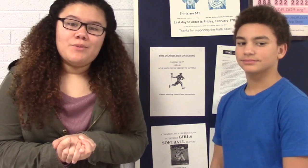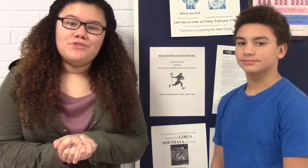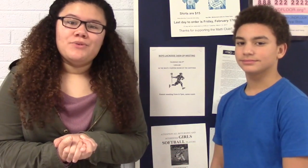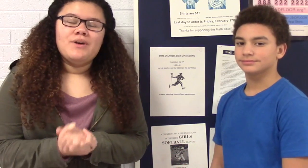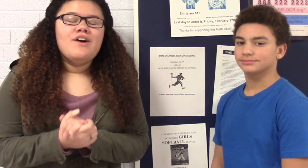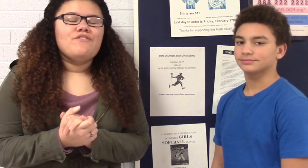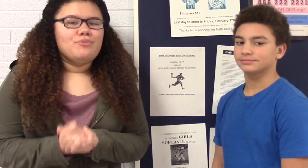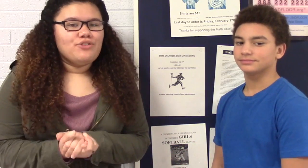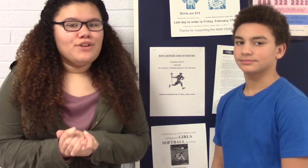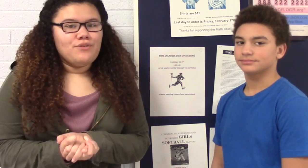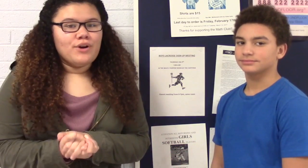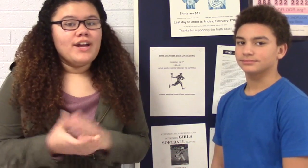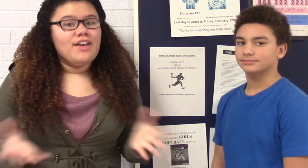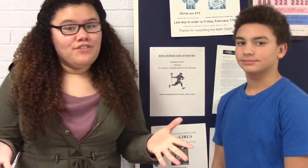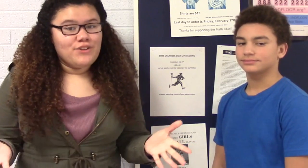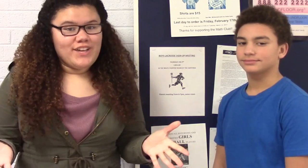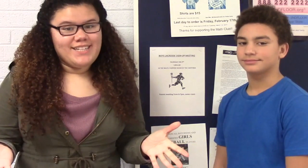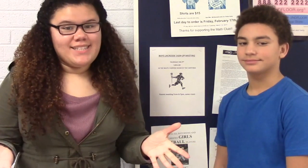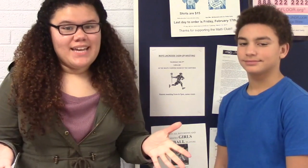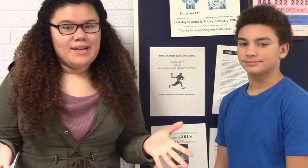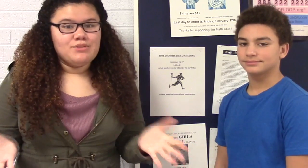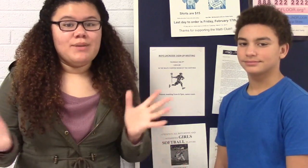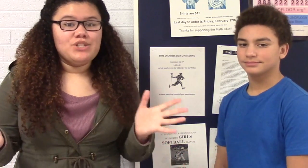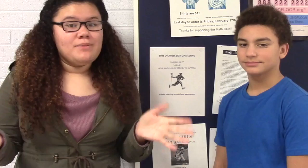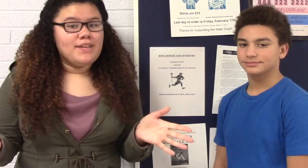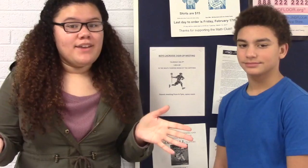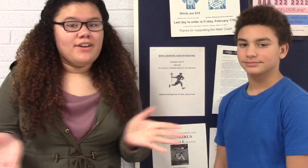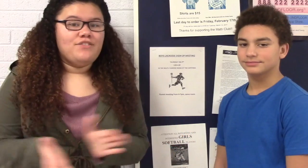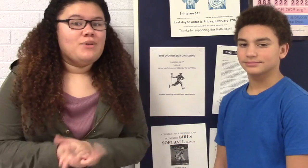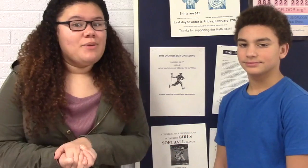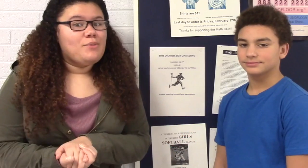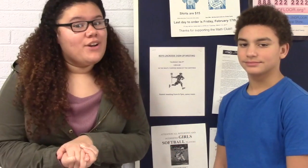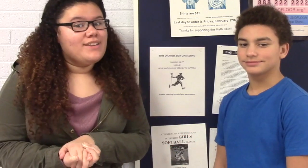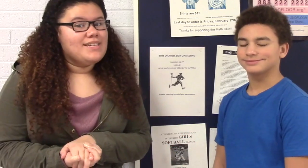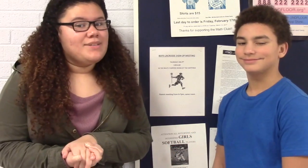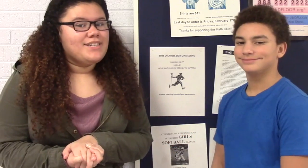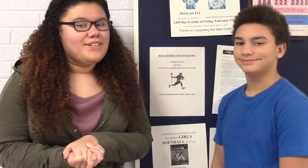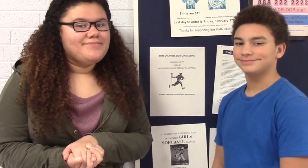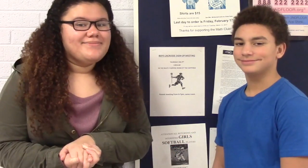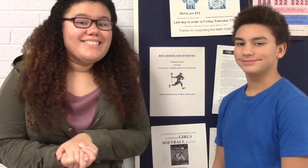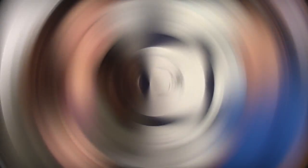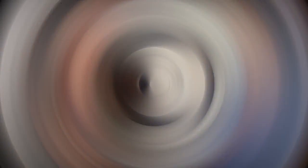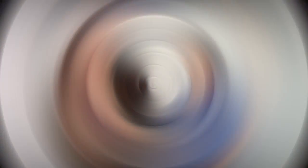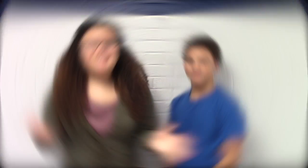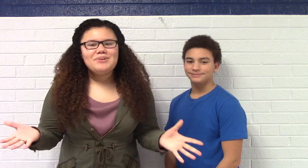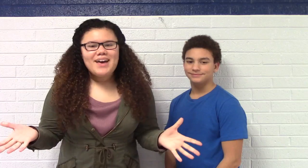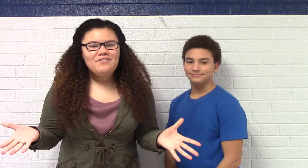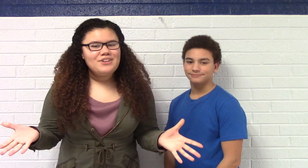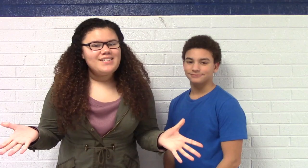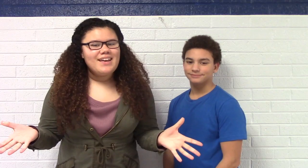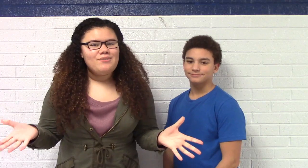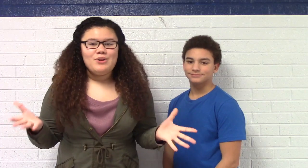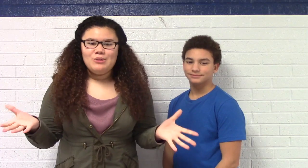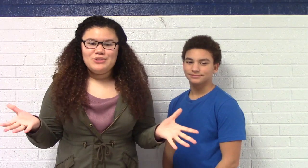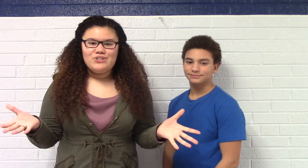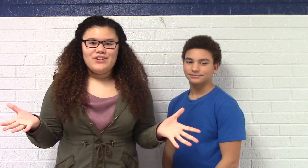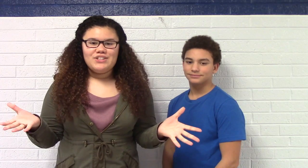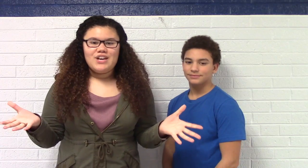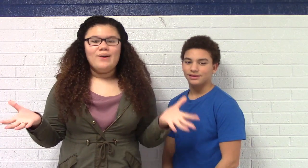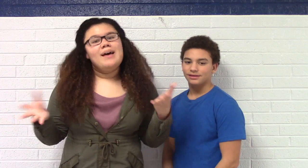room from 3 to 4 if you're looking to sign up. So make sure to be there if you want to be a part of the team this year. That's all we have for you today. We hope you enjoyed the show. And